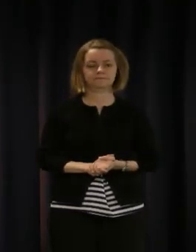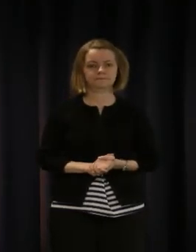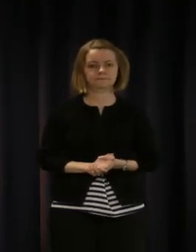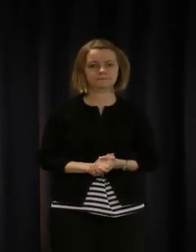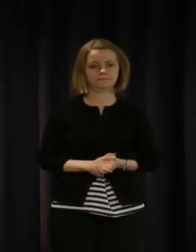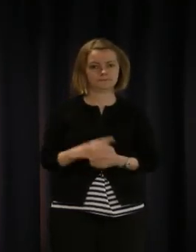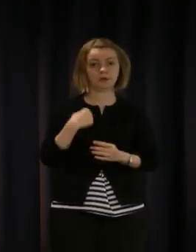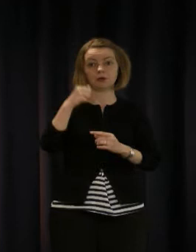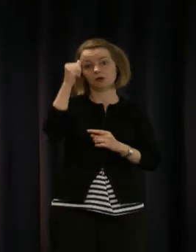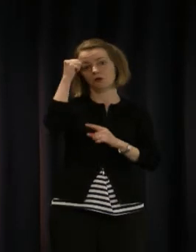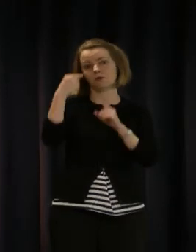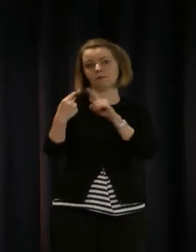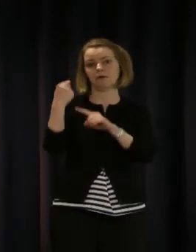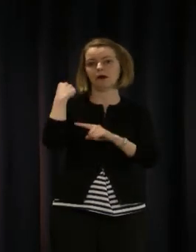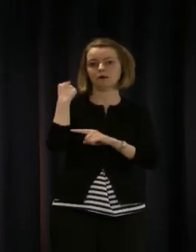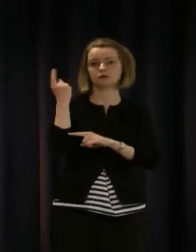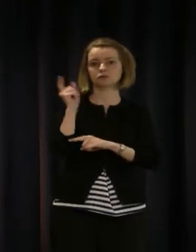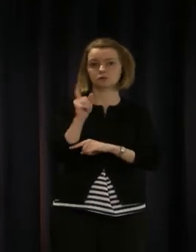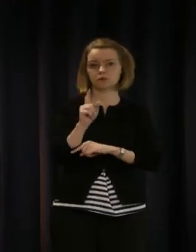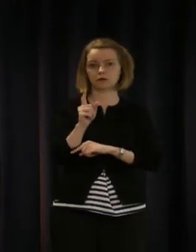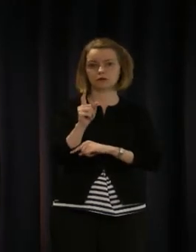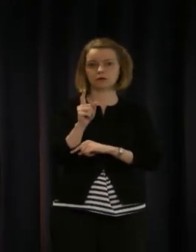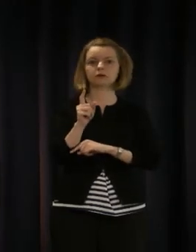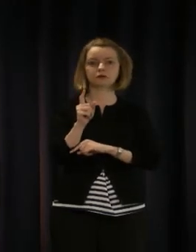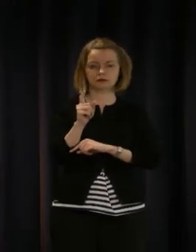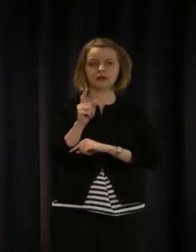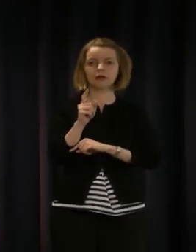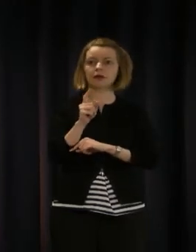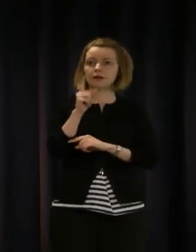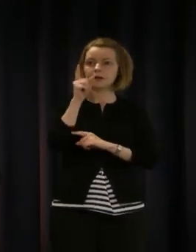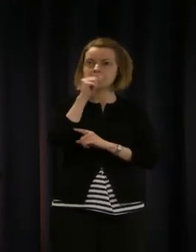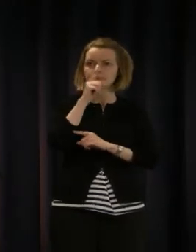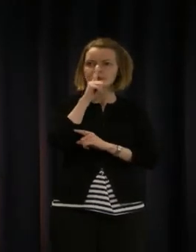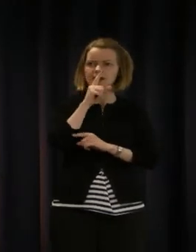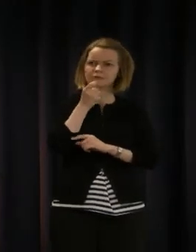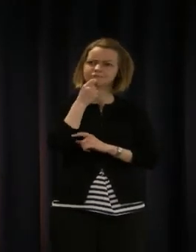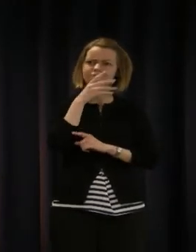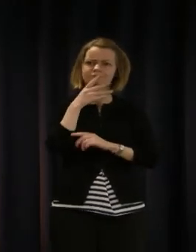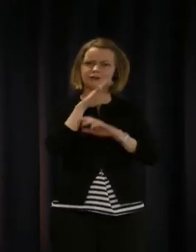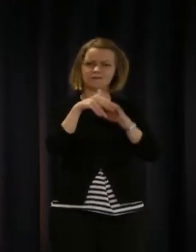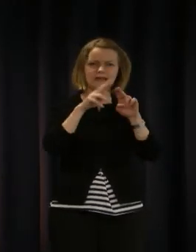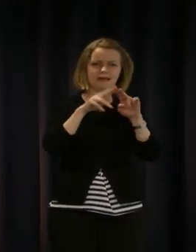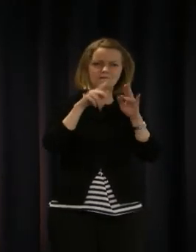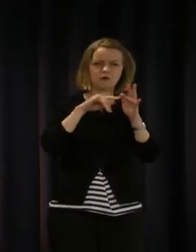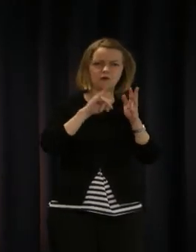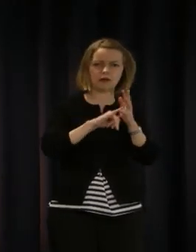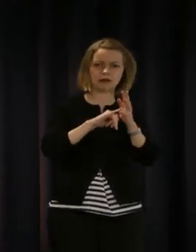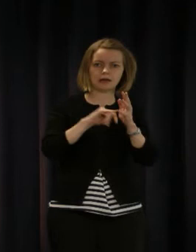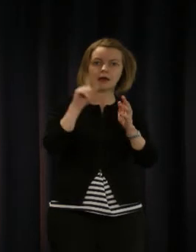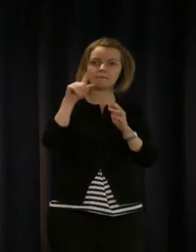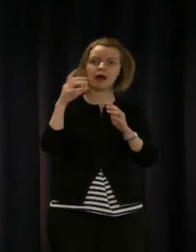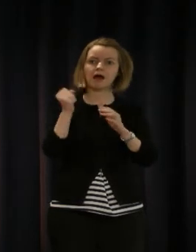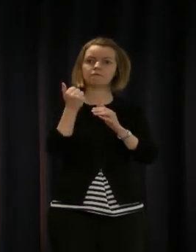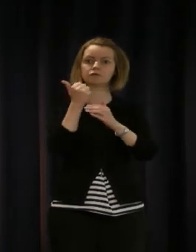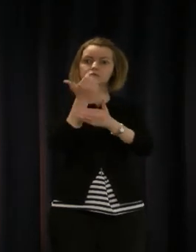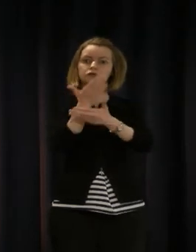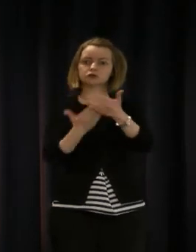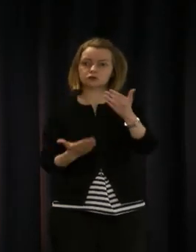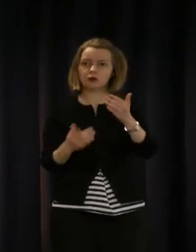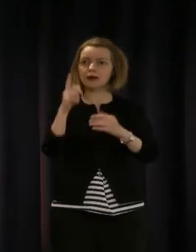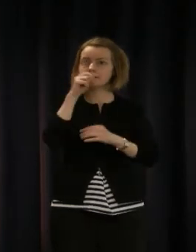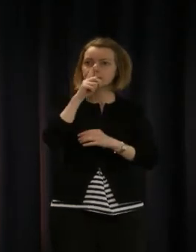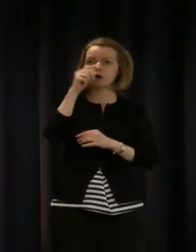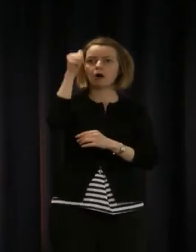We know from experience that people learn from stories. It's a great Australian tradition. So it's my great pleasure